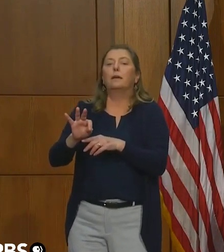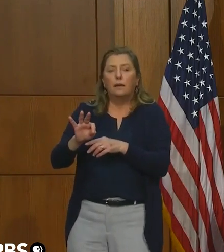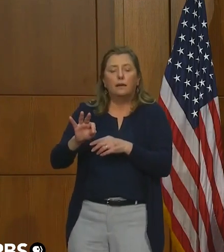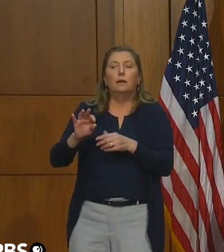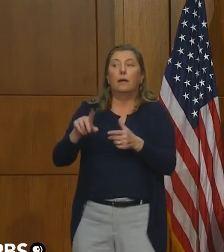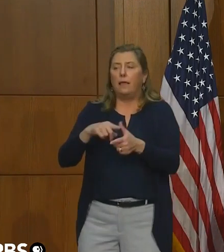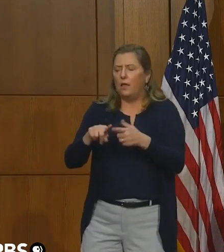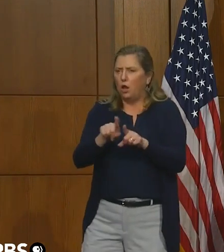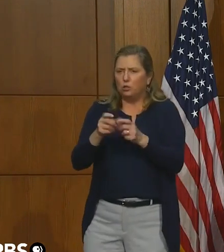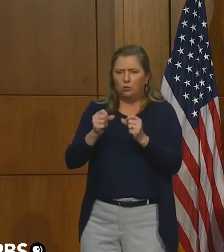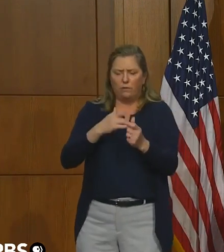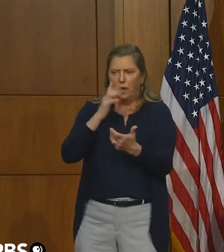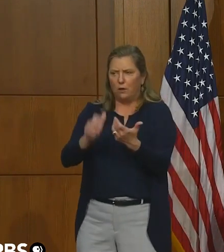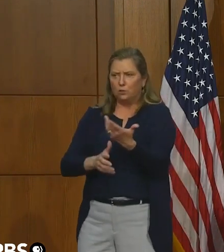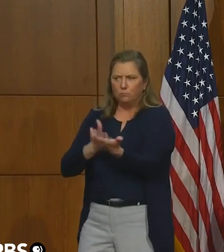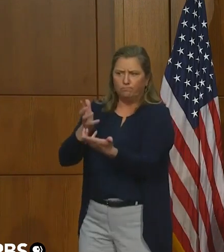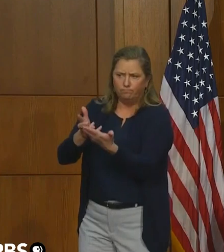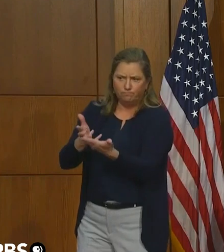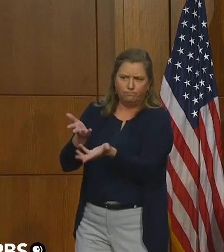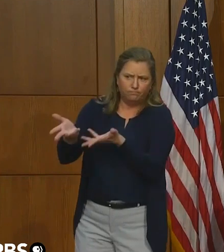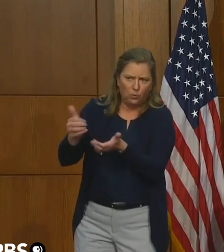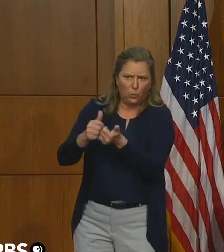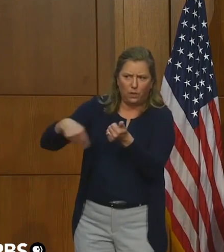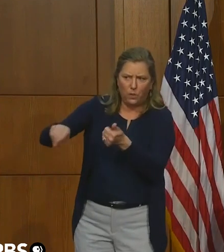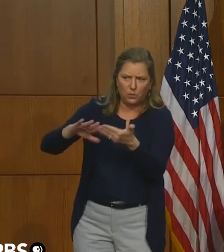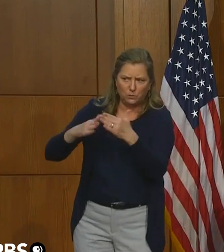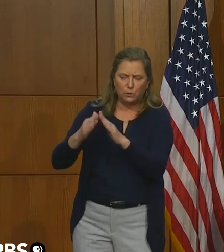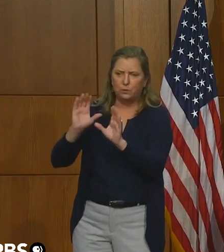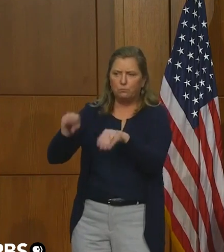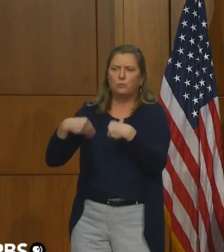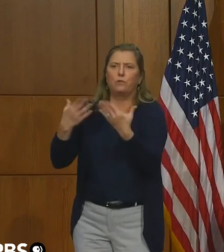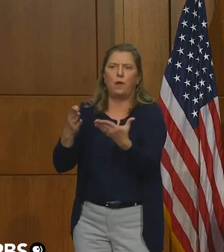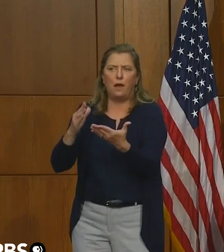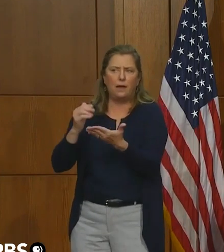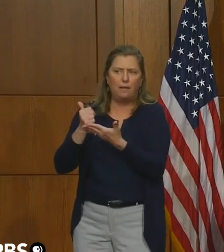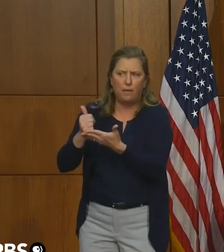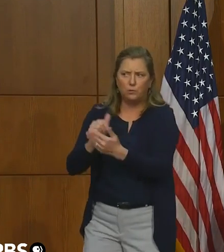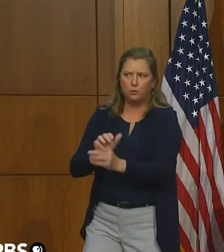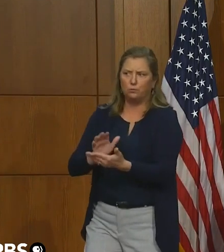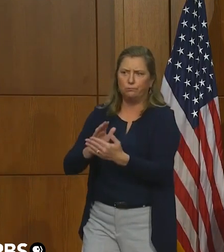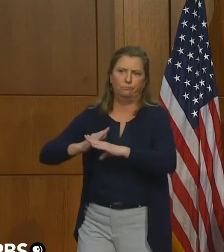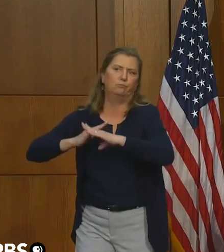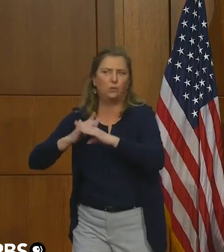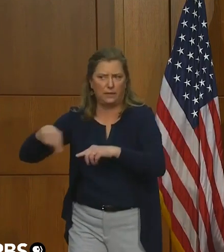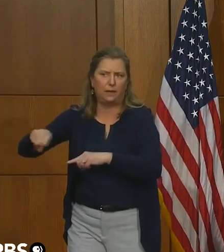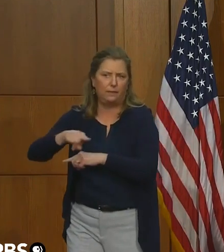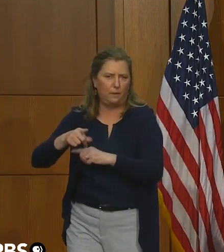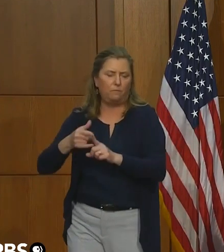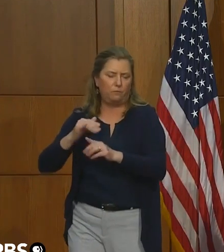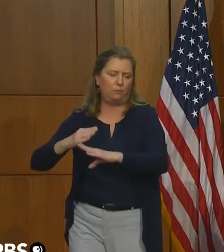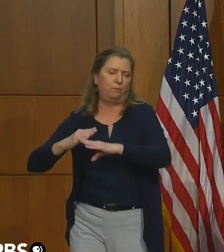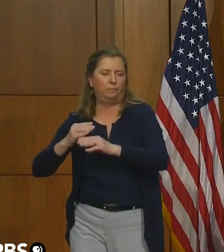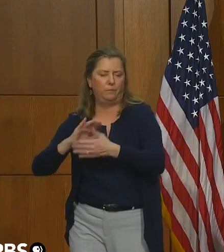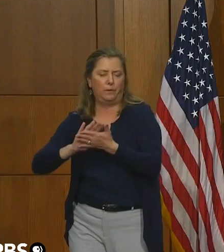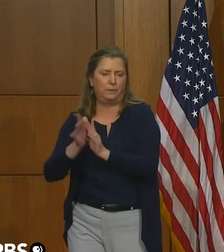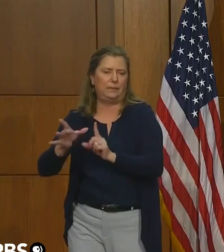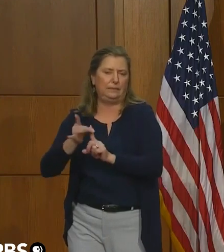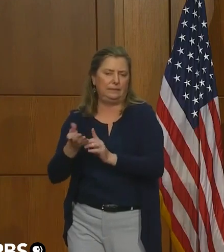to reach out to those communities and provide them with interventions to protect them from that disease.